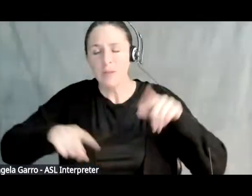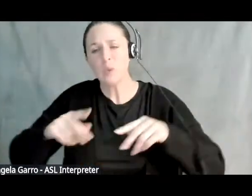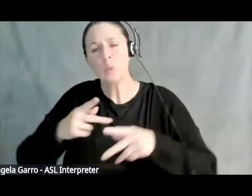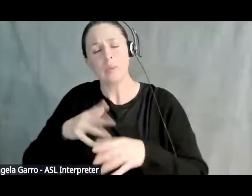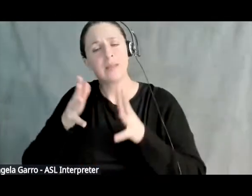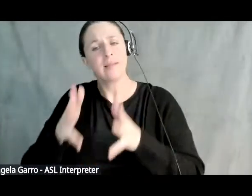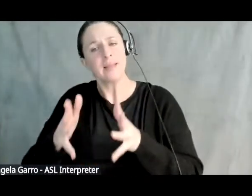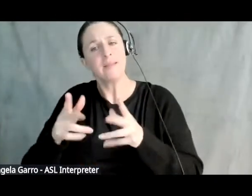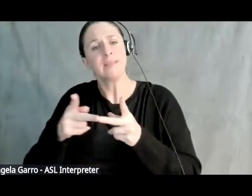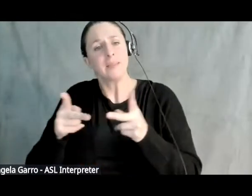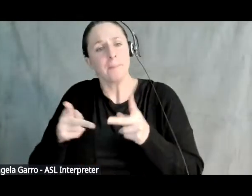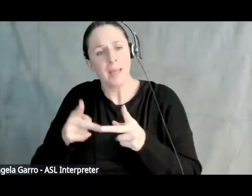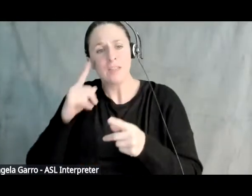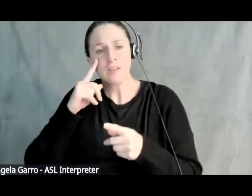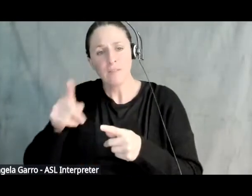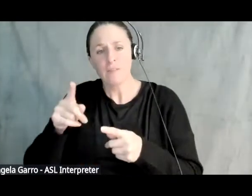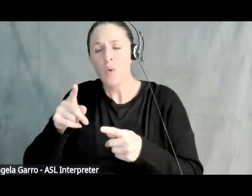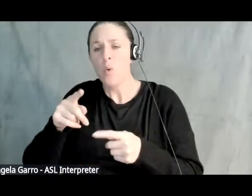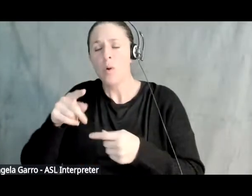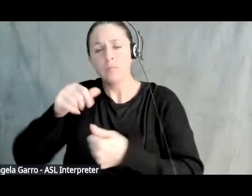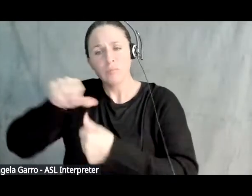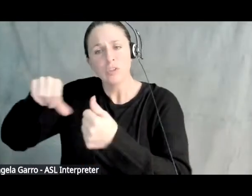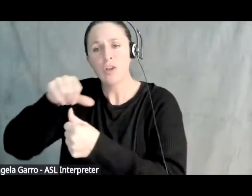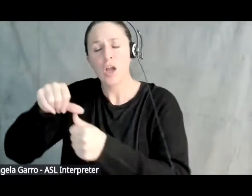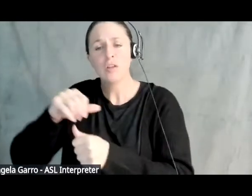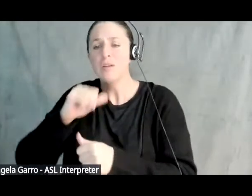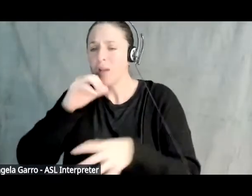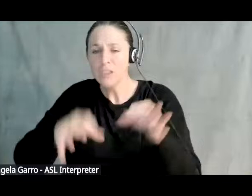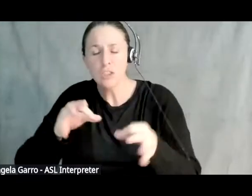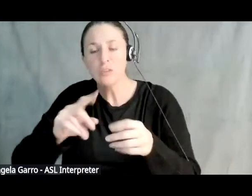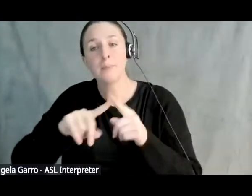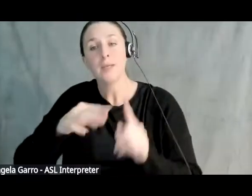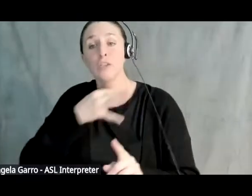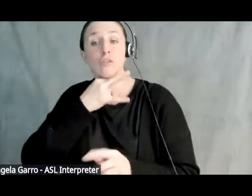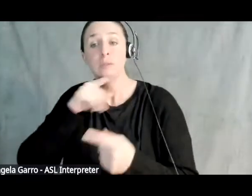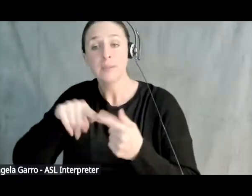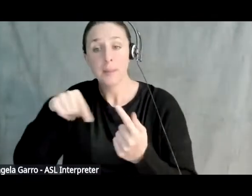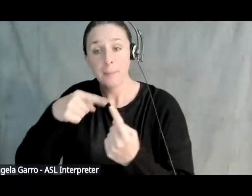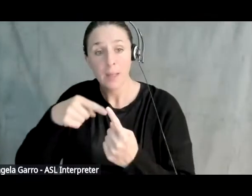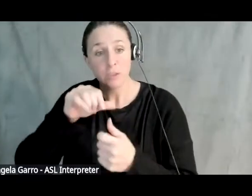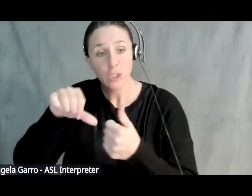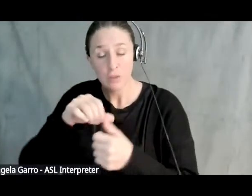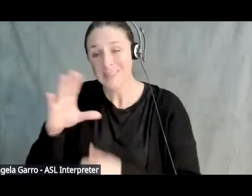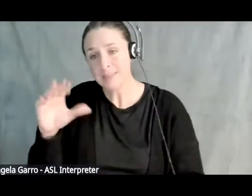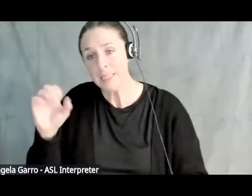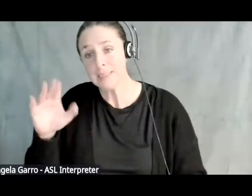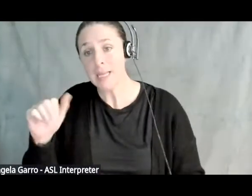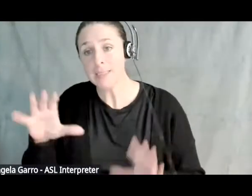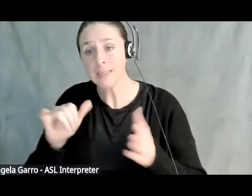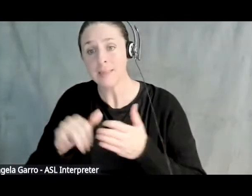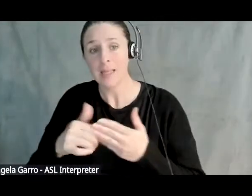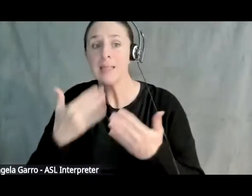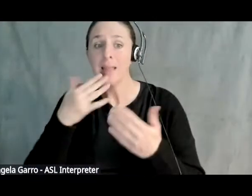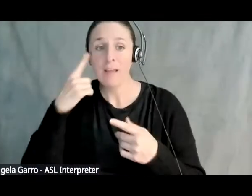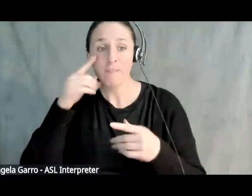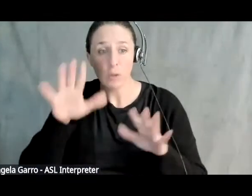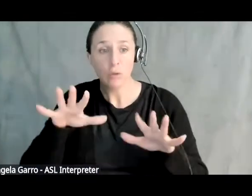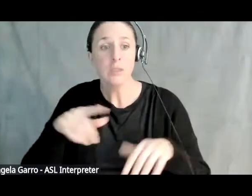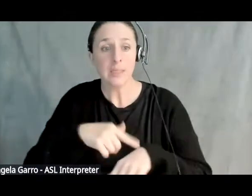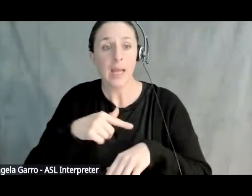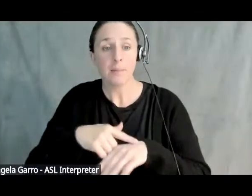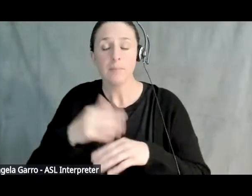not be judgmental, but to be curious about each other. CSEA does that. I want to thank you for your time. God